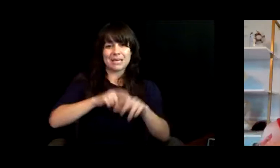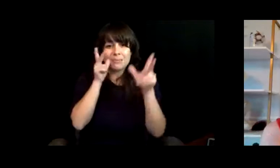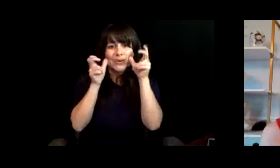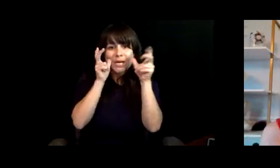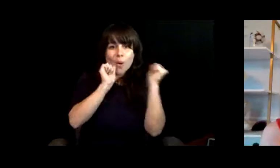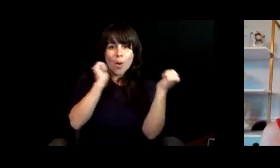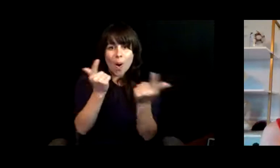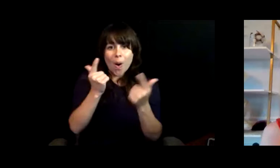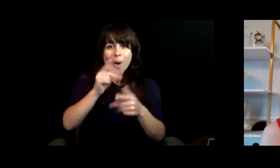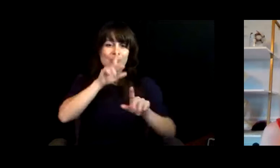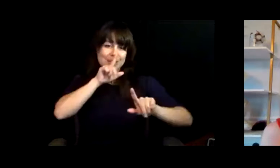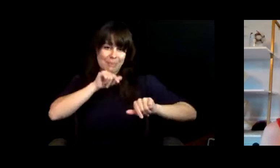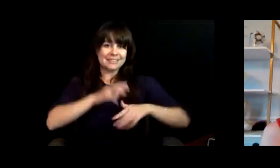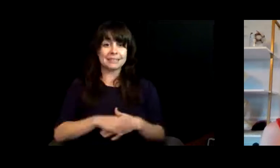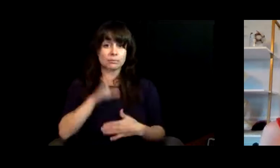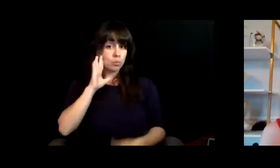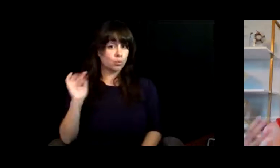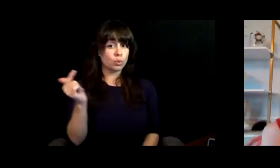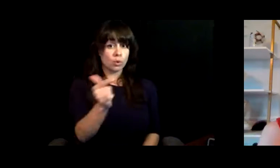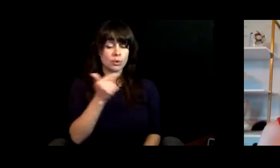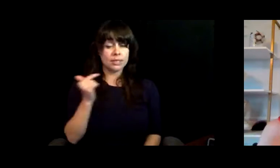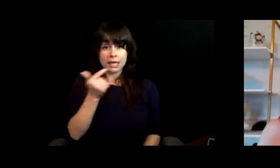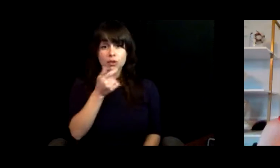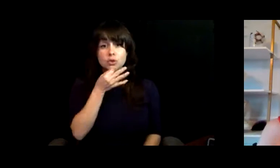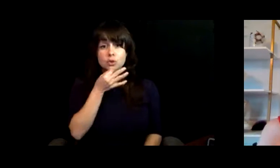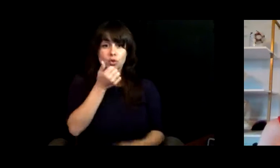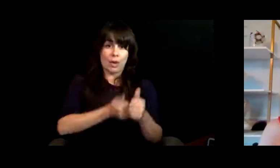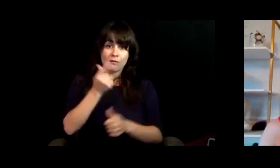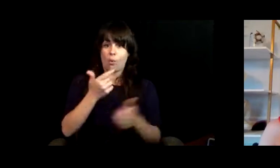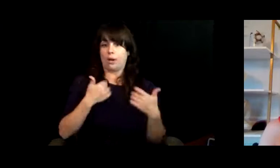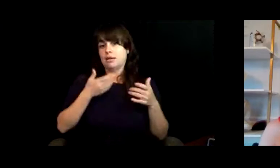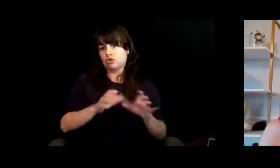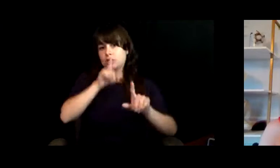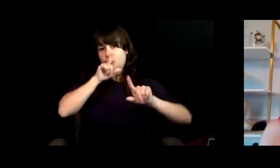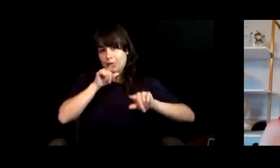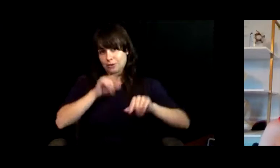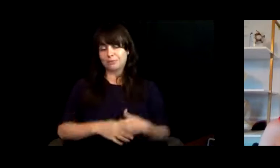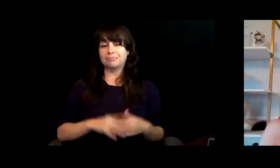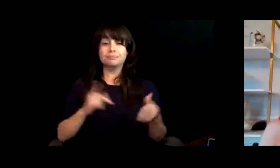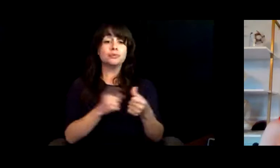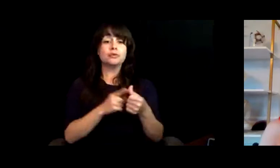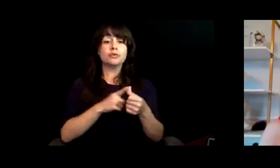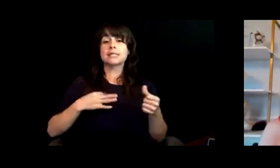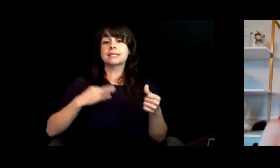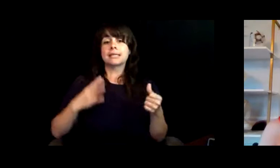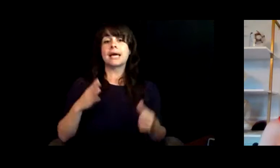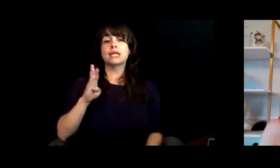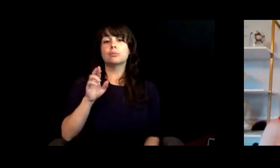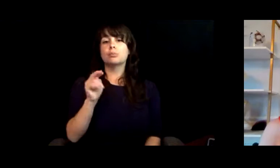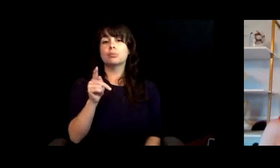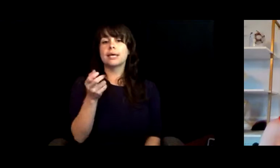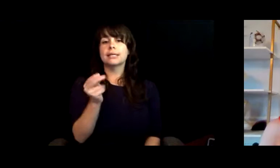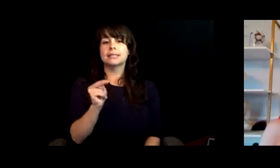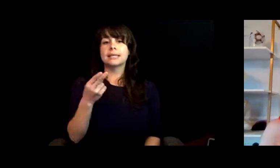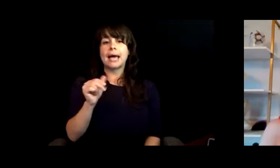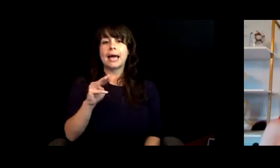we'll rotate so each candidate gets a chance to answer questions first and last. First up will be candidate Brenton Hammond. We'll go ahead and